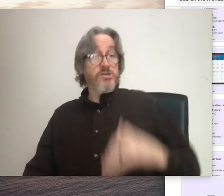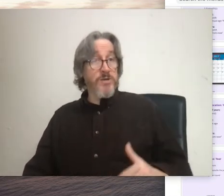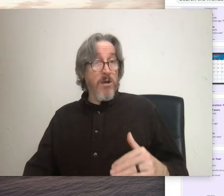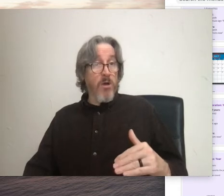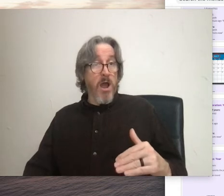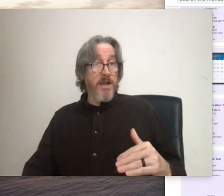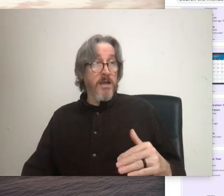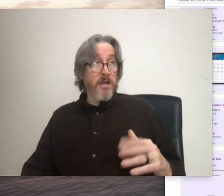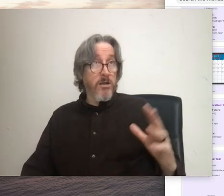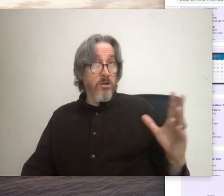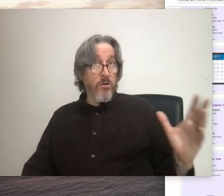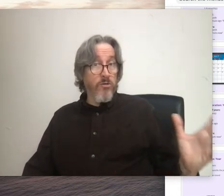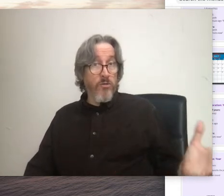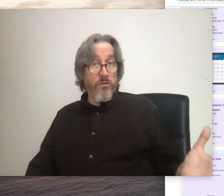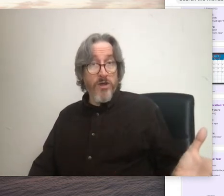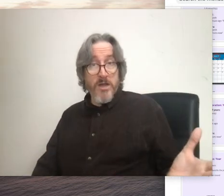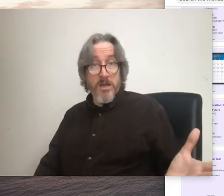So now we're on